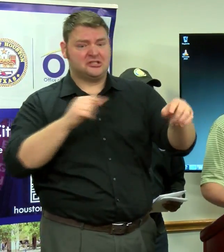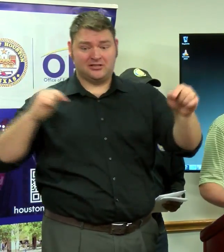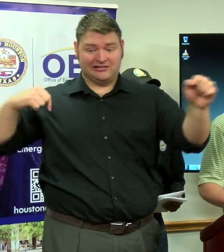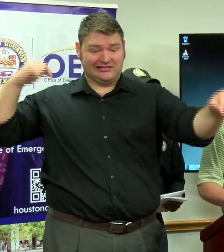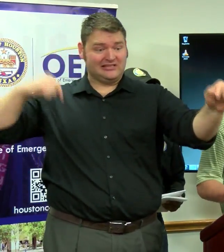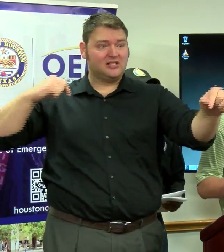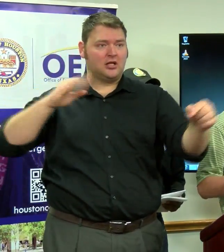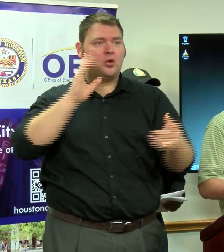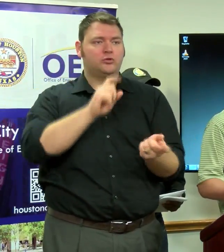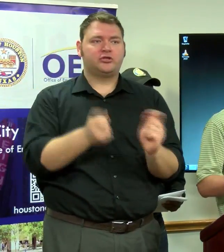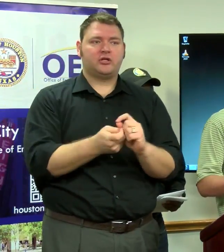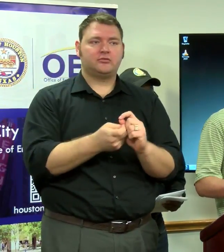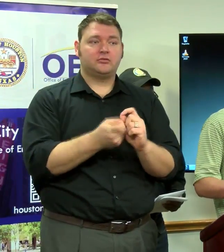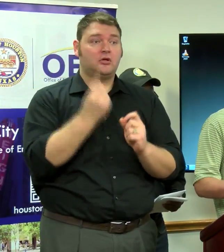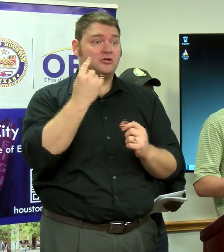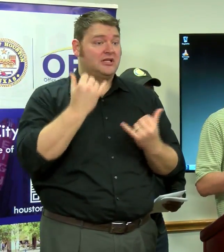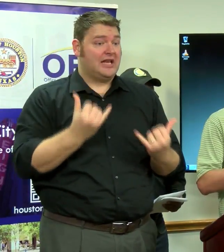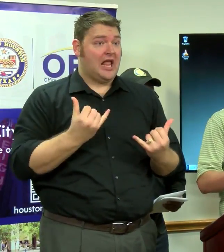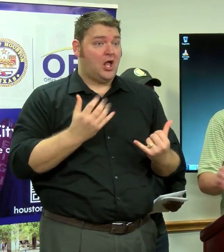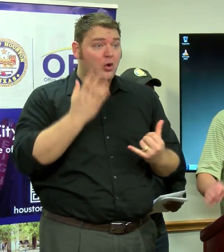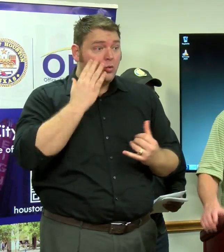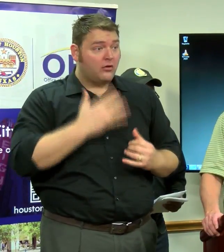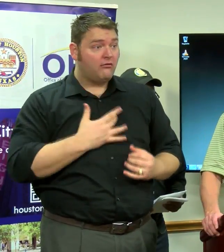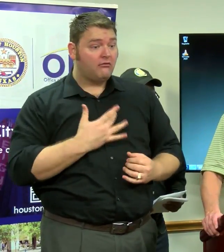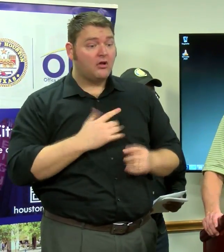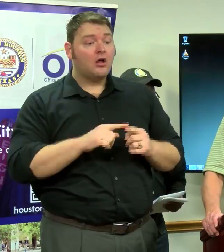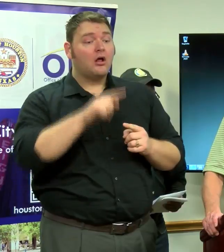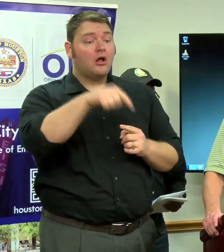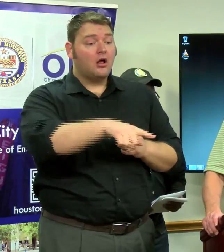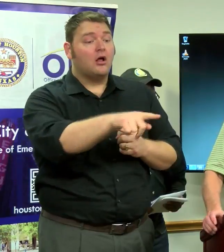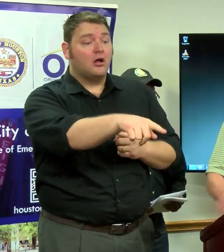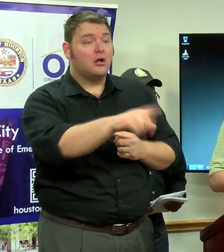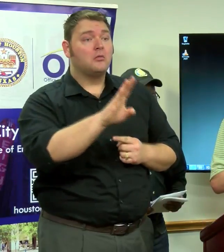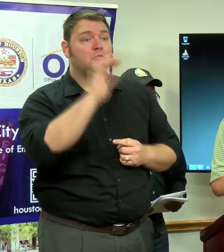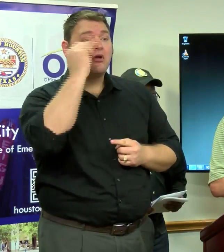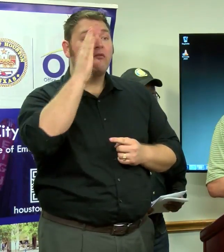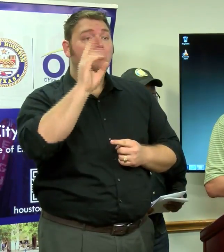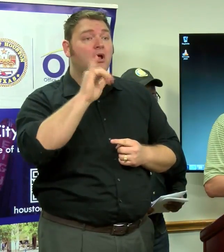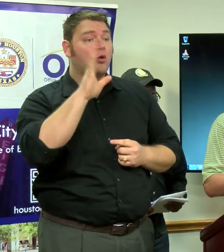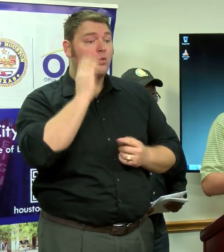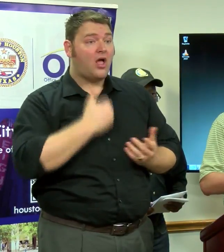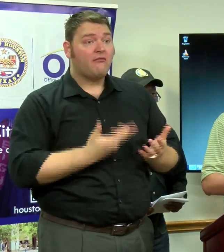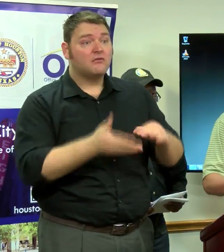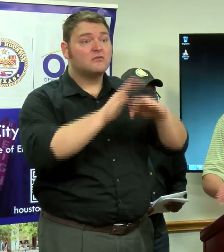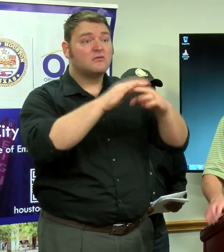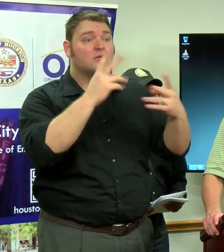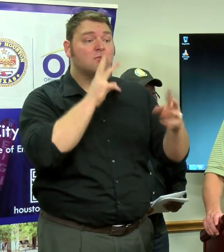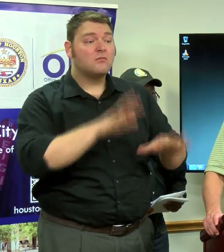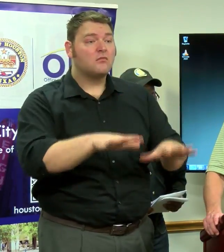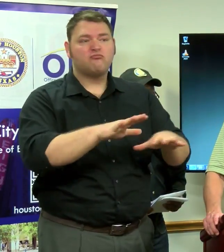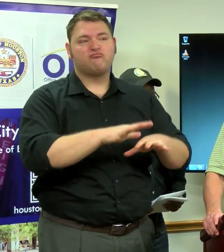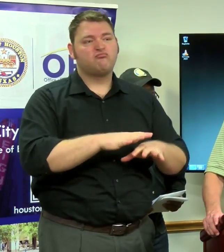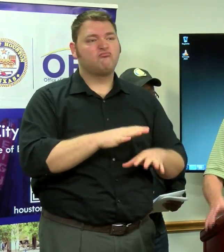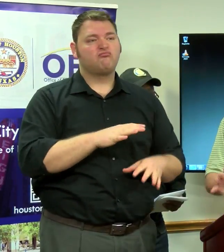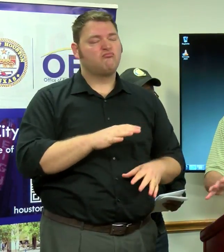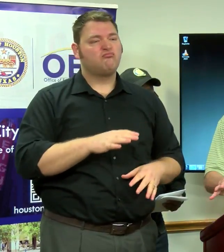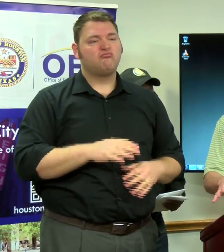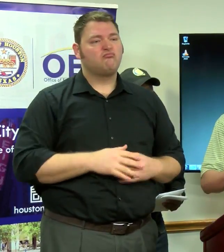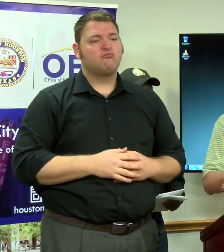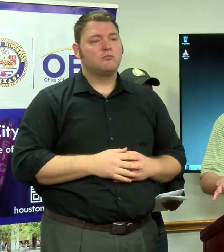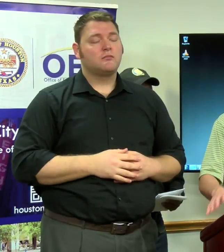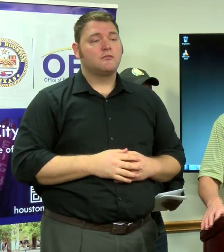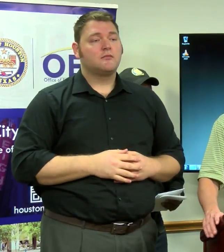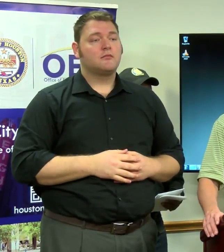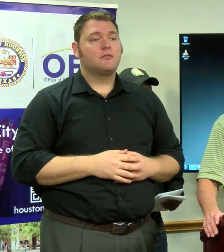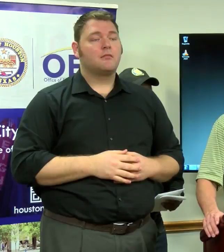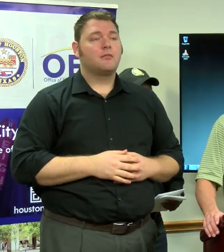not anticipating any increase in flooding downstream along Buffalo Bayou. There was a comment that some of the residents don't really know where they